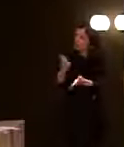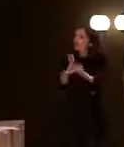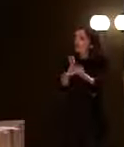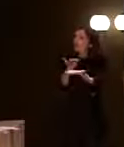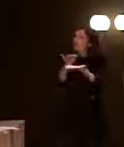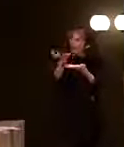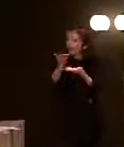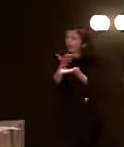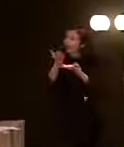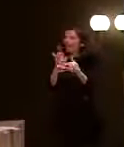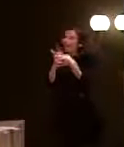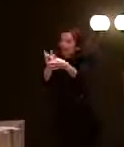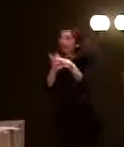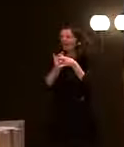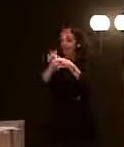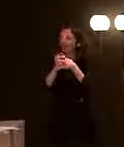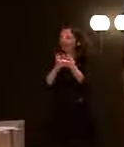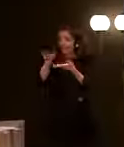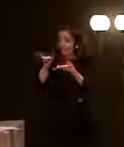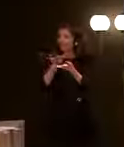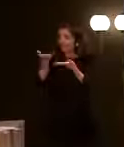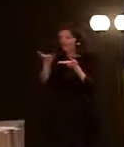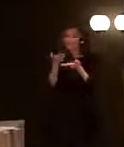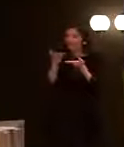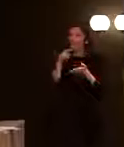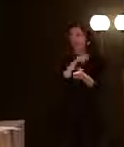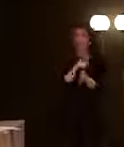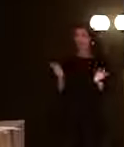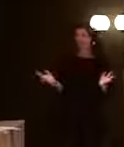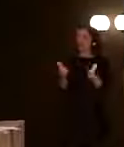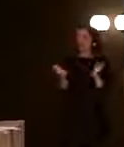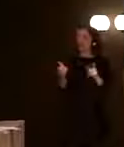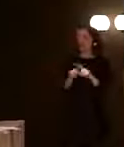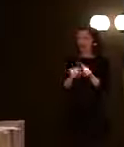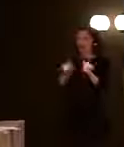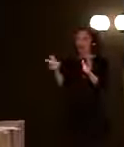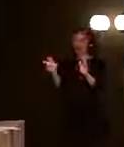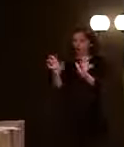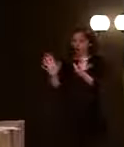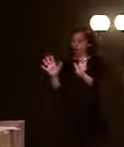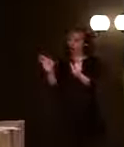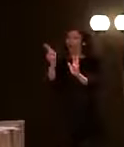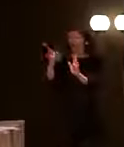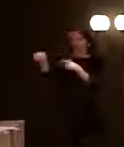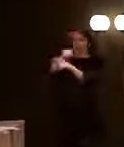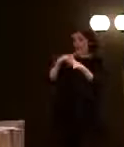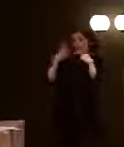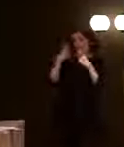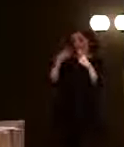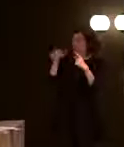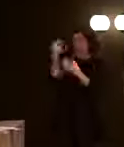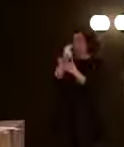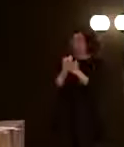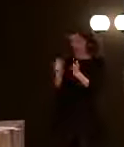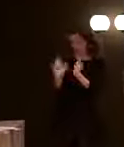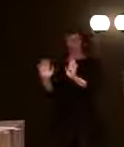and you will model how to discuss art. It'll also introduce them to symbolism. They might not be able, your